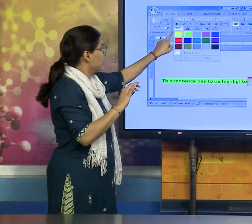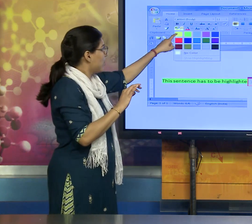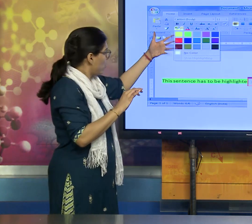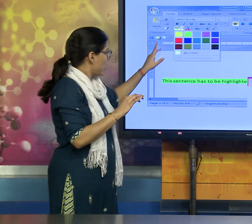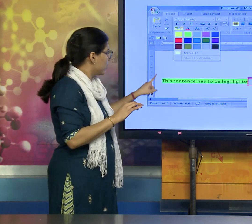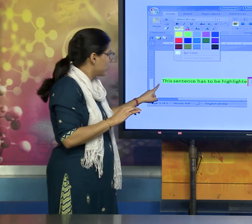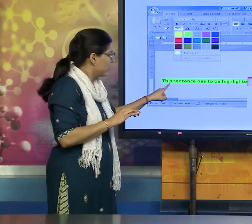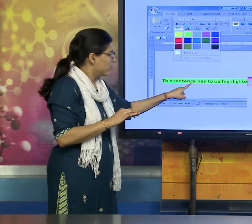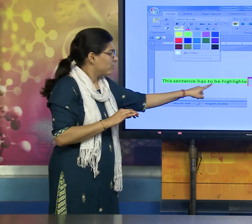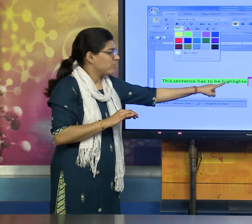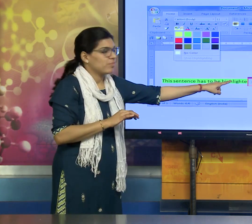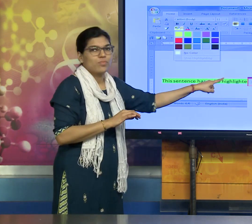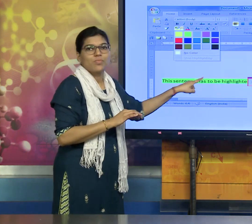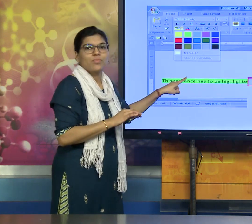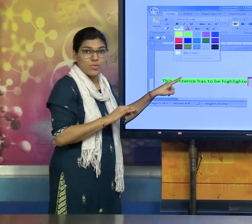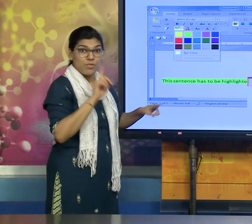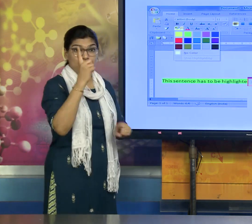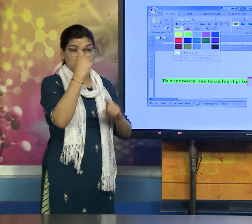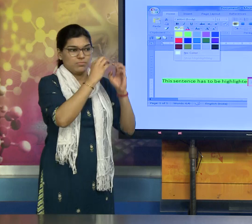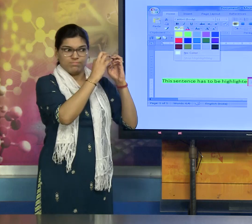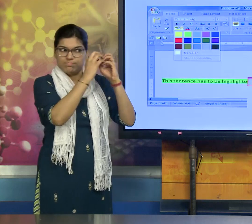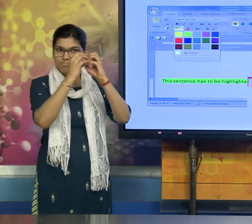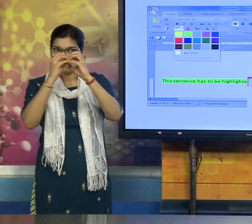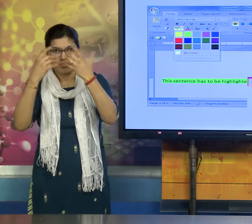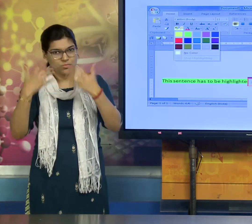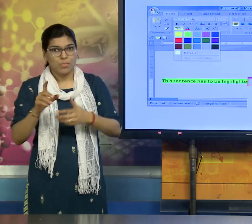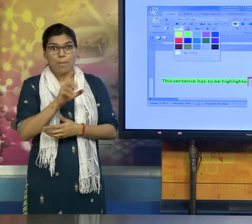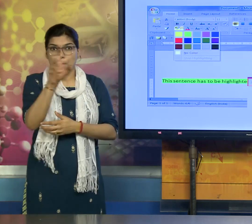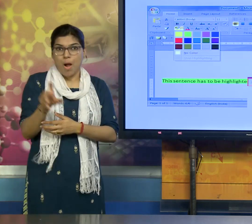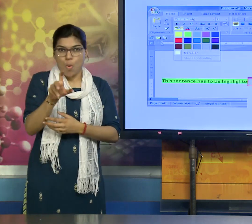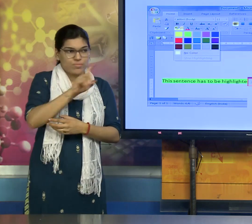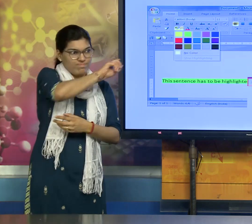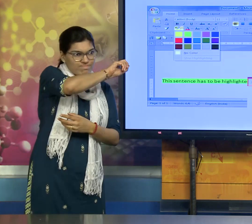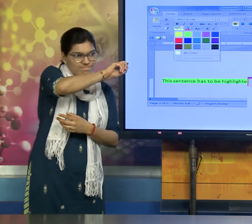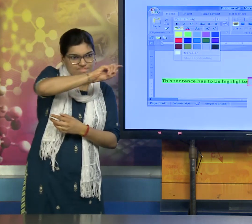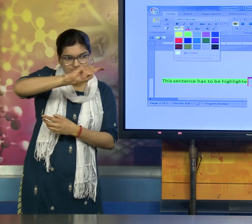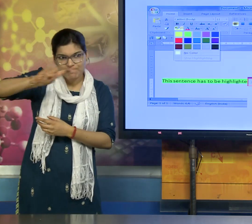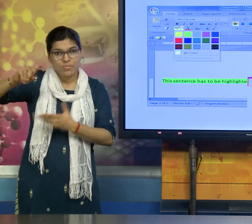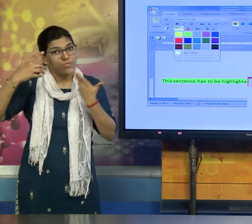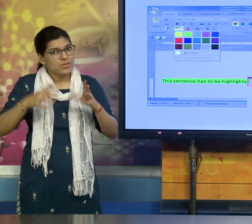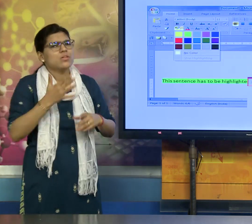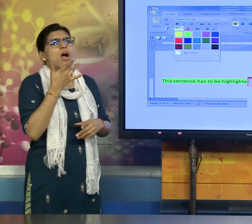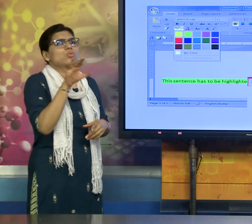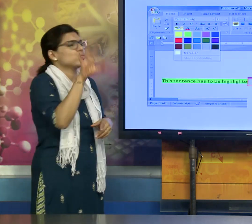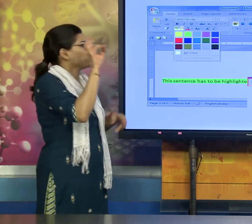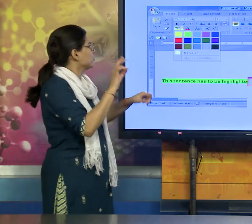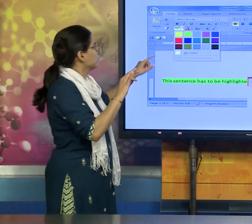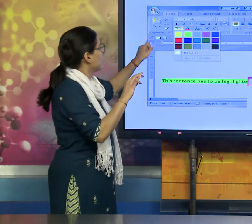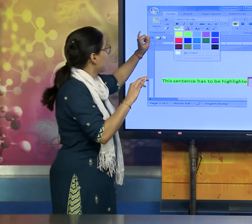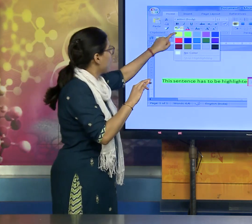whatever color you like and highlight the text through dragging it from